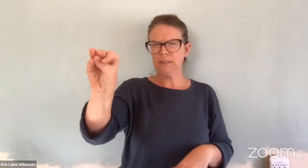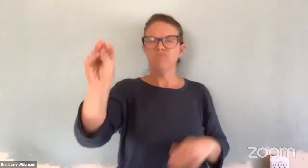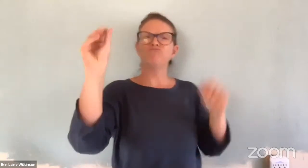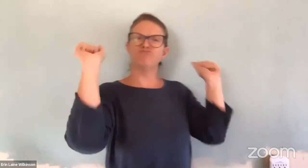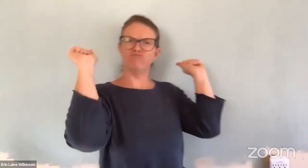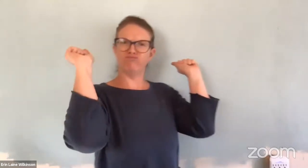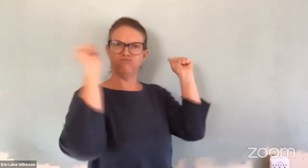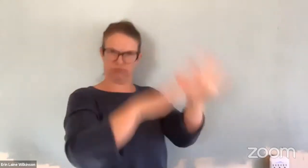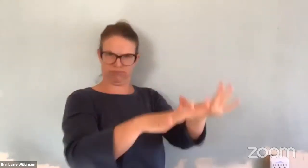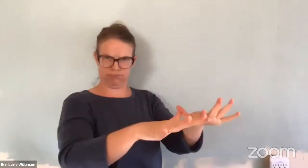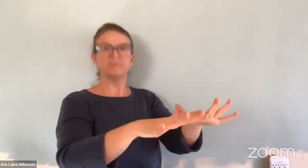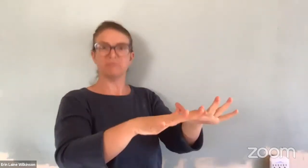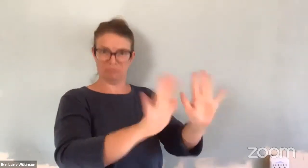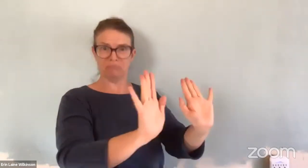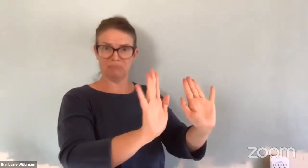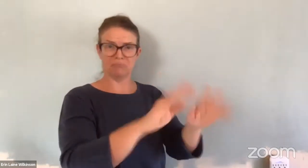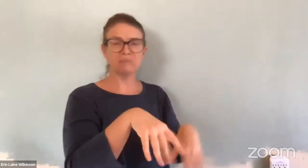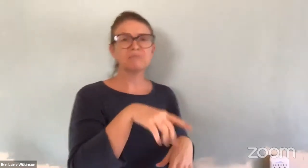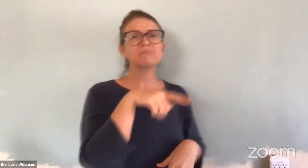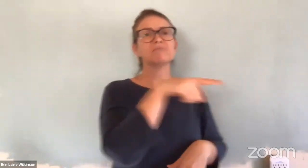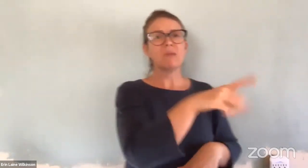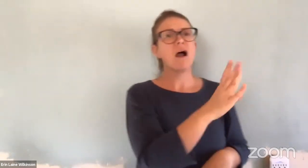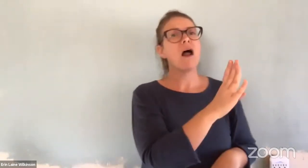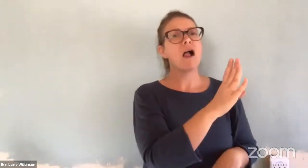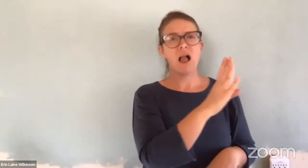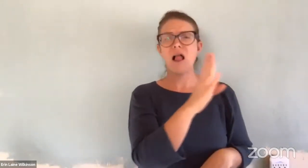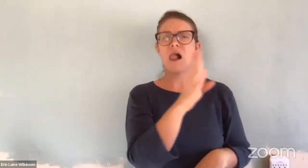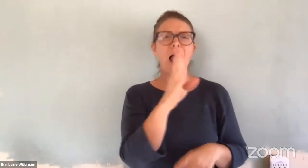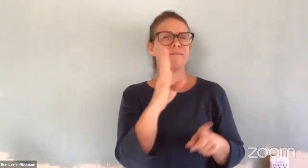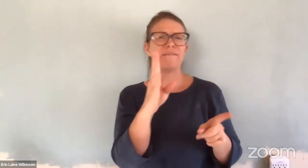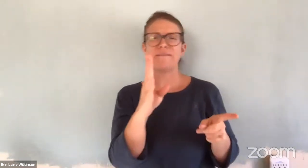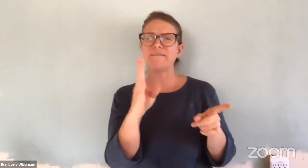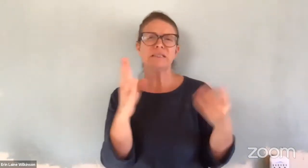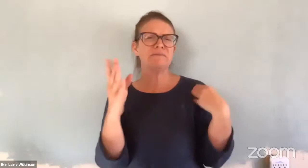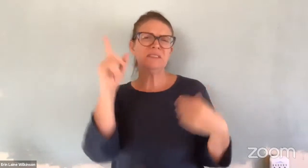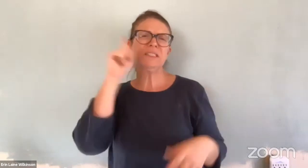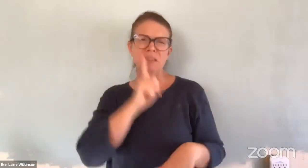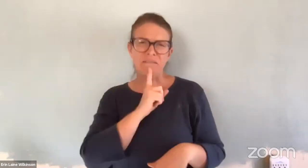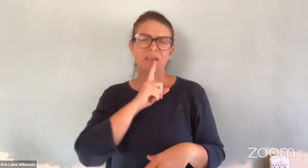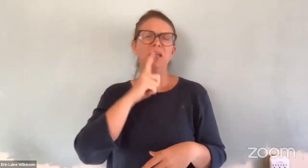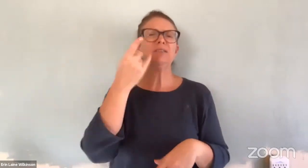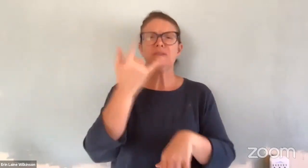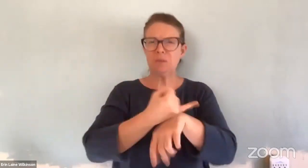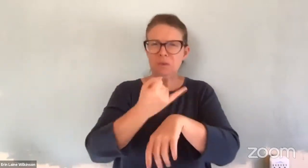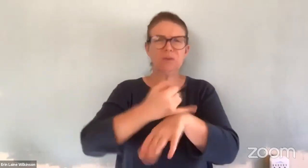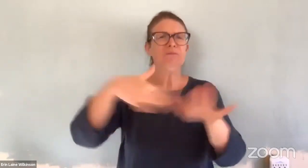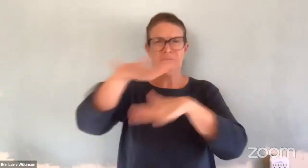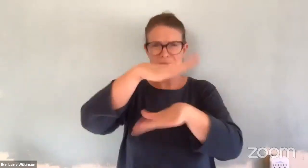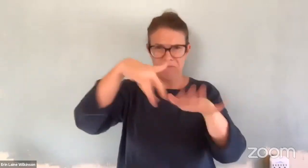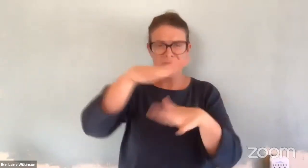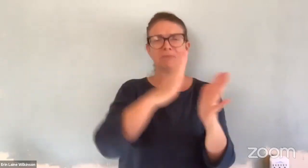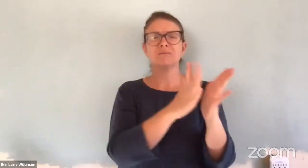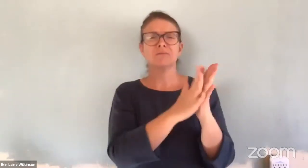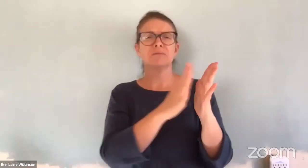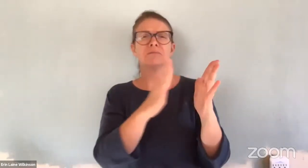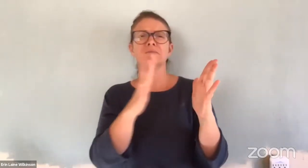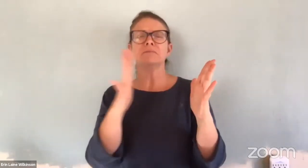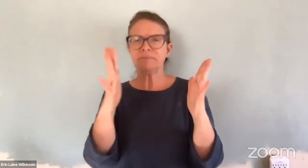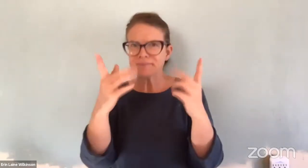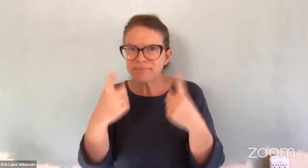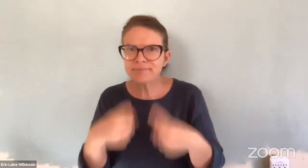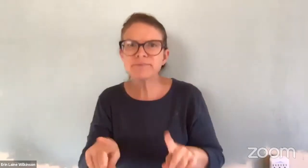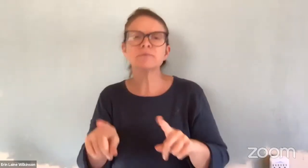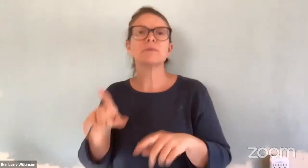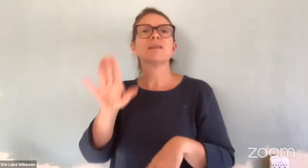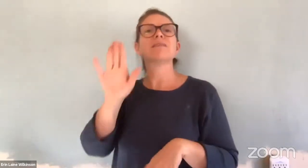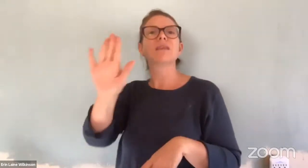been established since the 1860s, so there were schools for the deaf in place. And so that was the situation for a while. And like